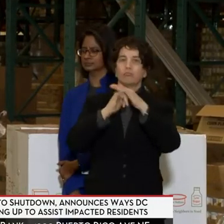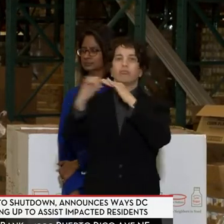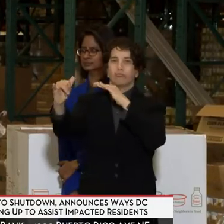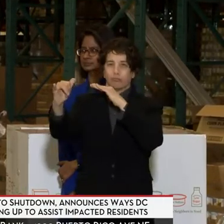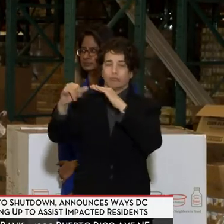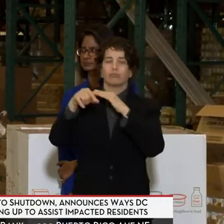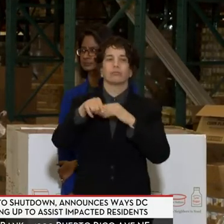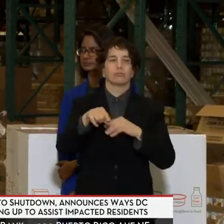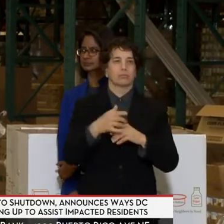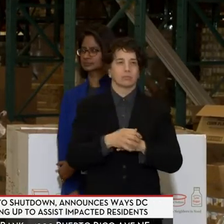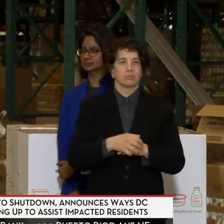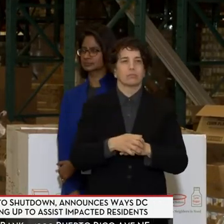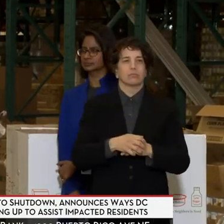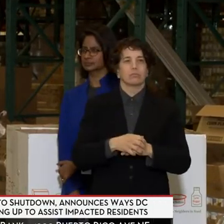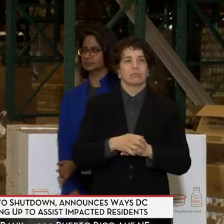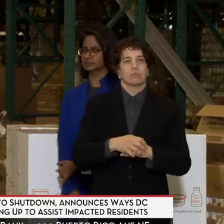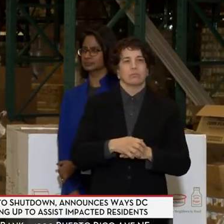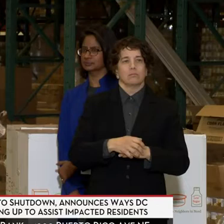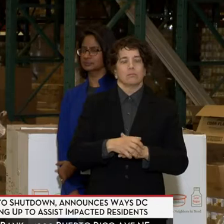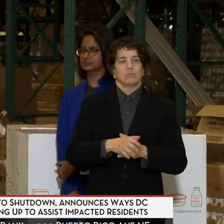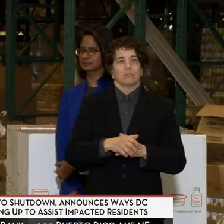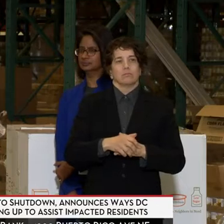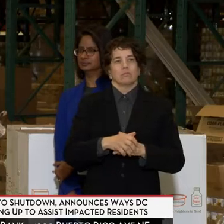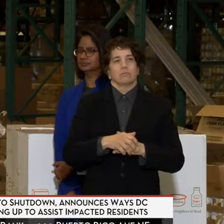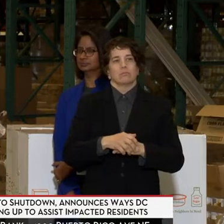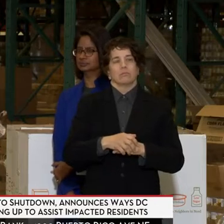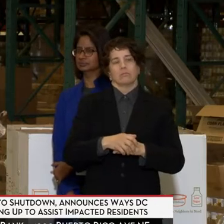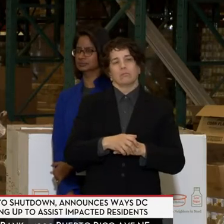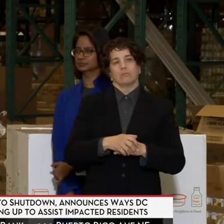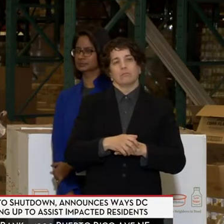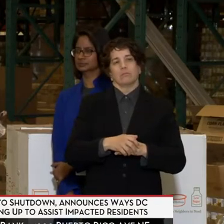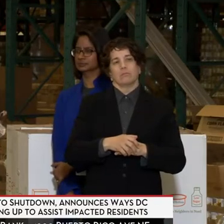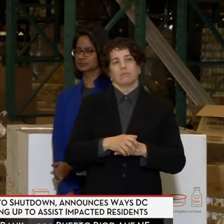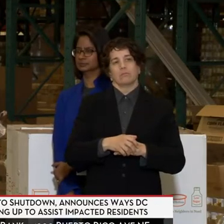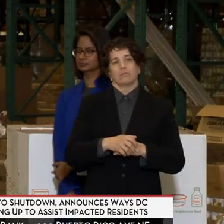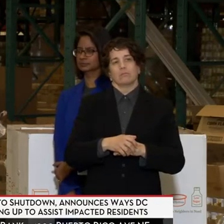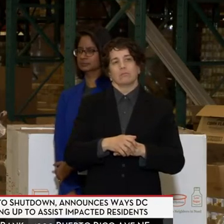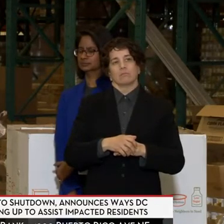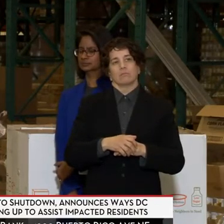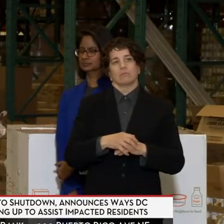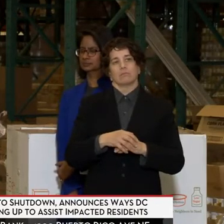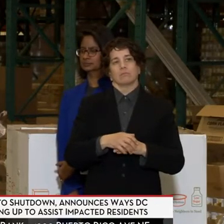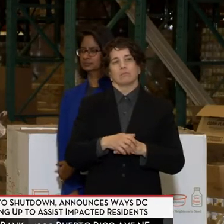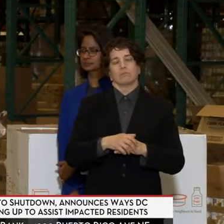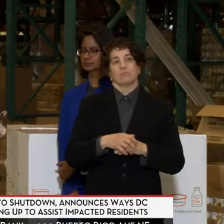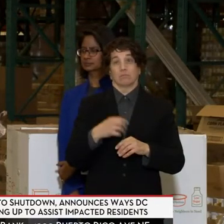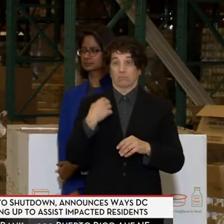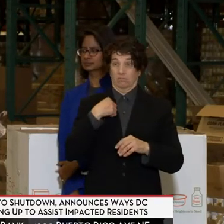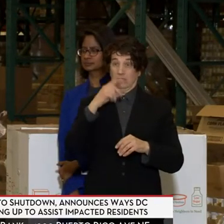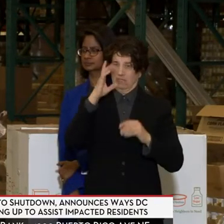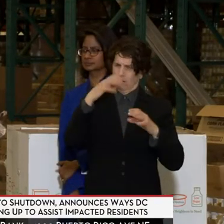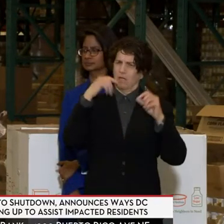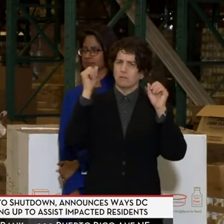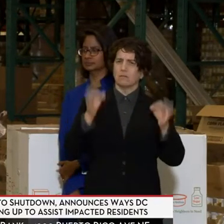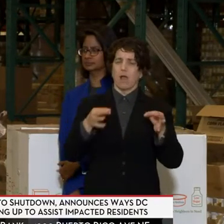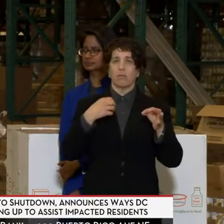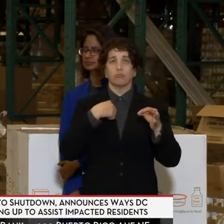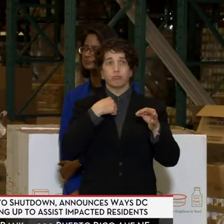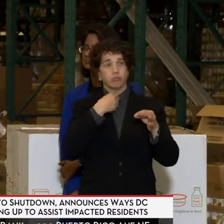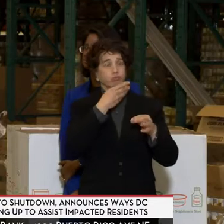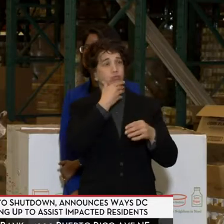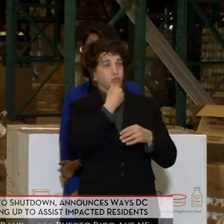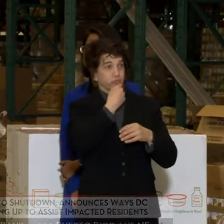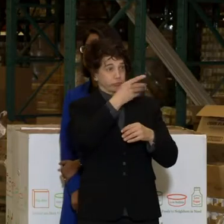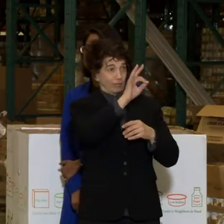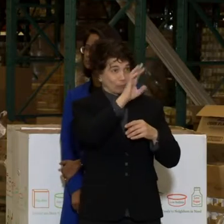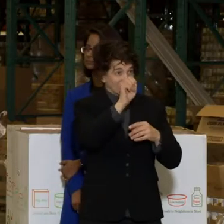can decide to support free Metro for whomever we want, to customize a program that works. But I am